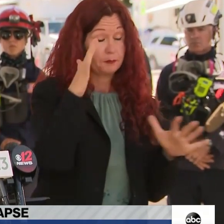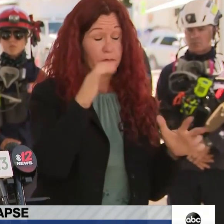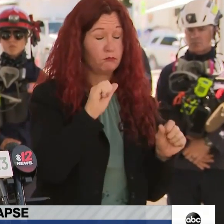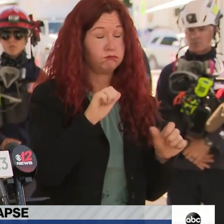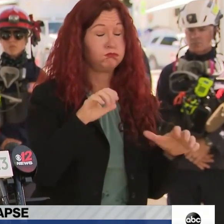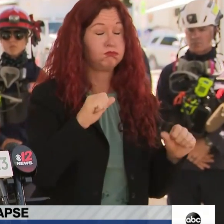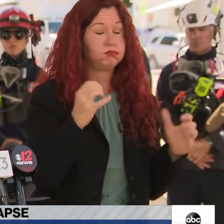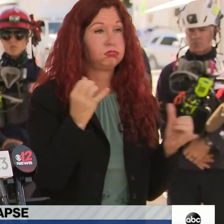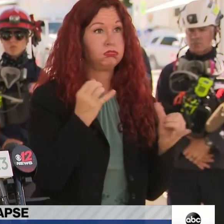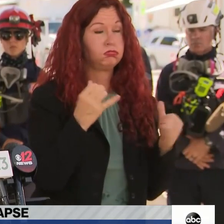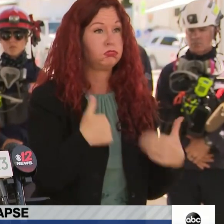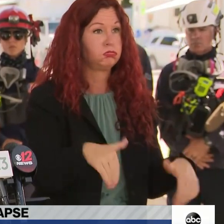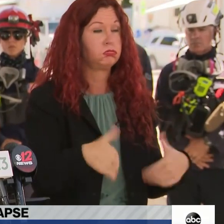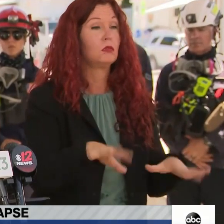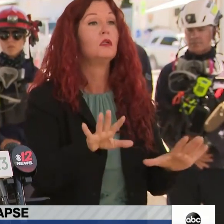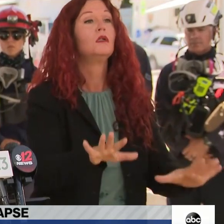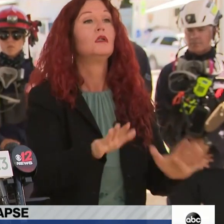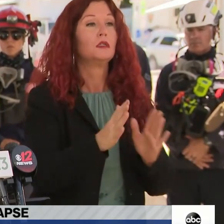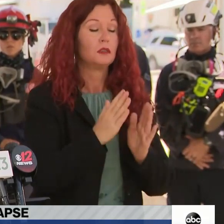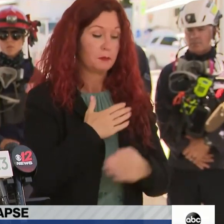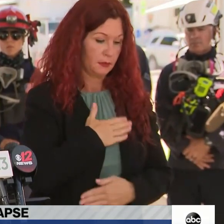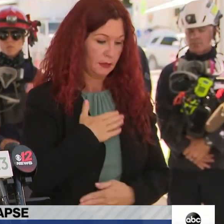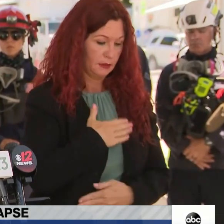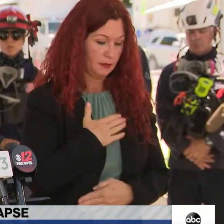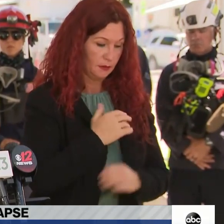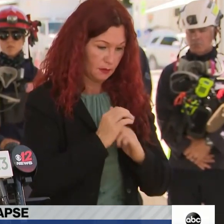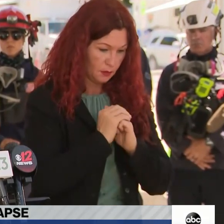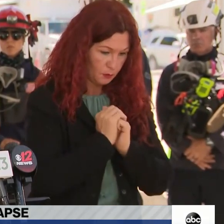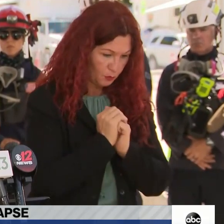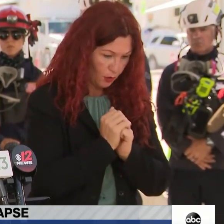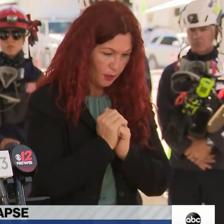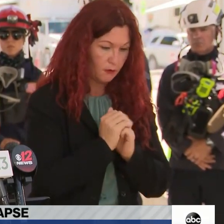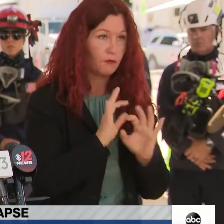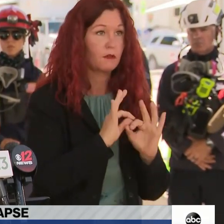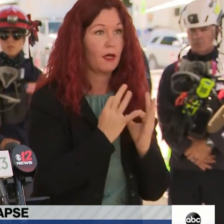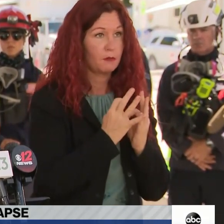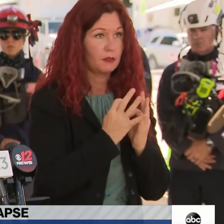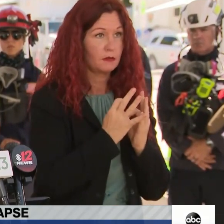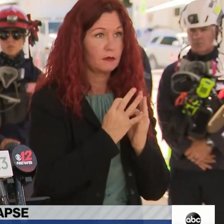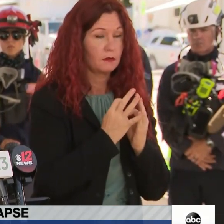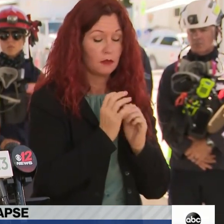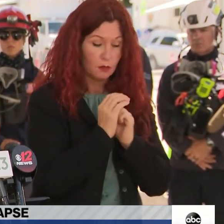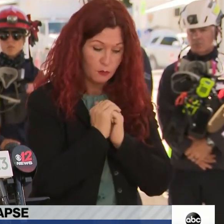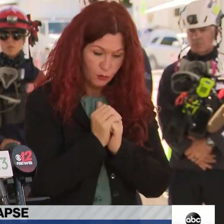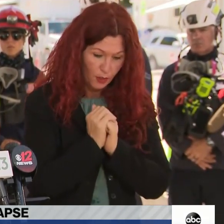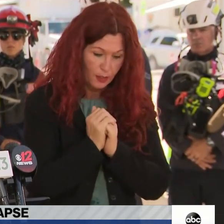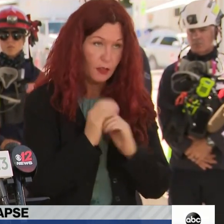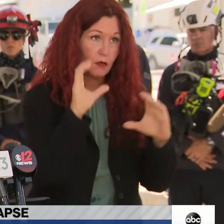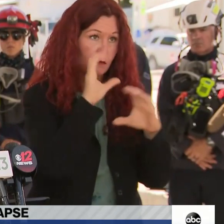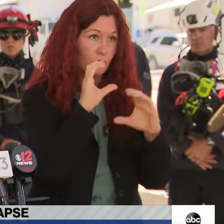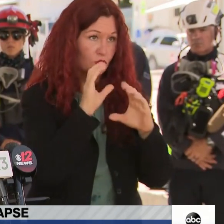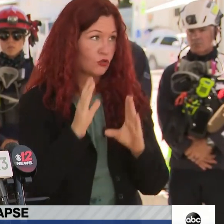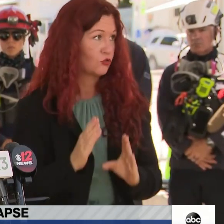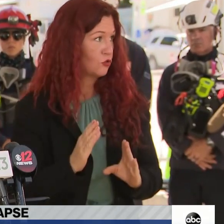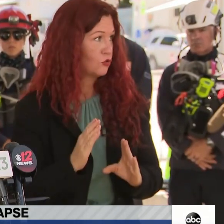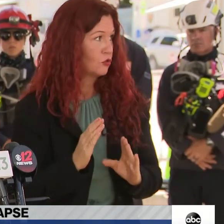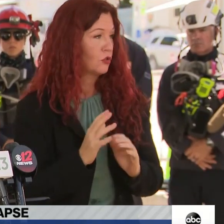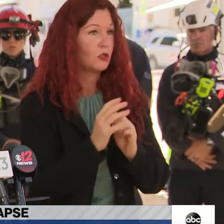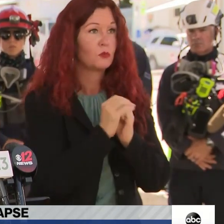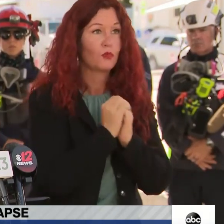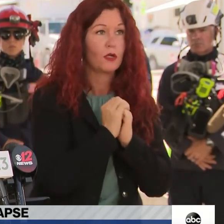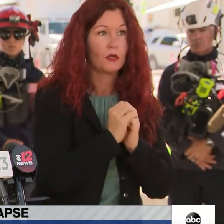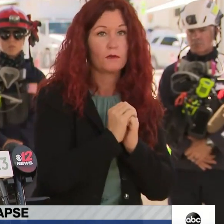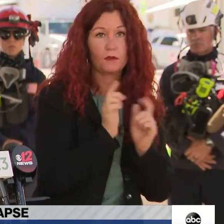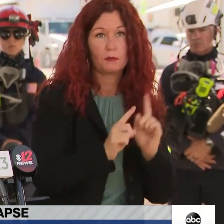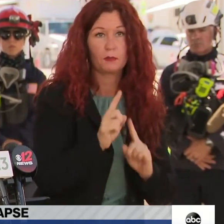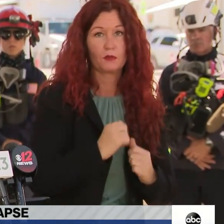the survivors, the men and women who are bravely searching. Aquí estamos al comienzo del día